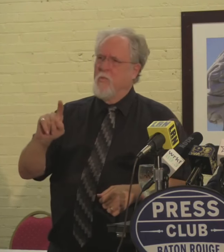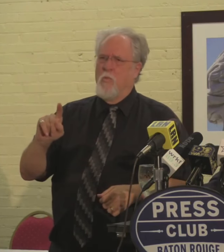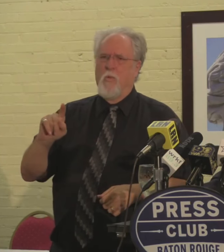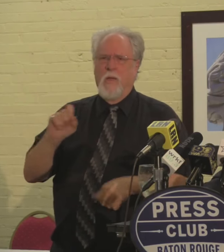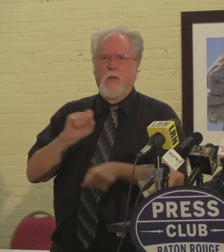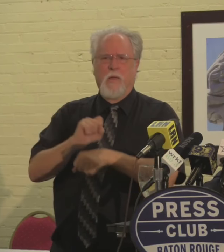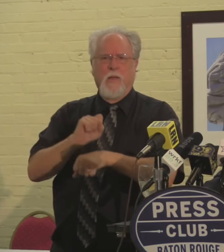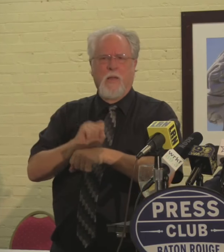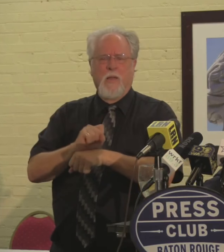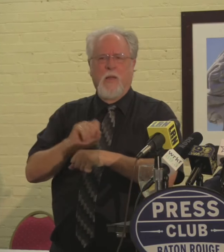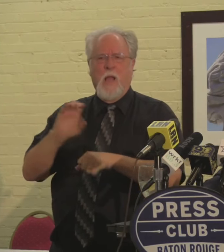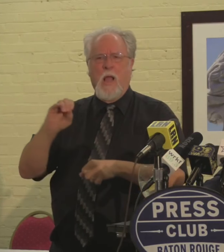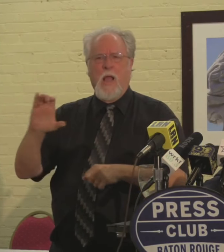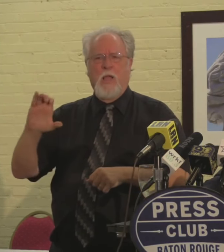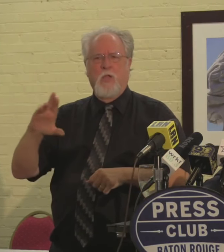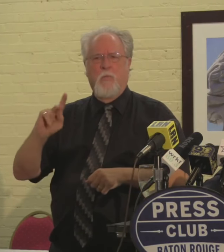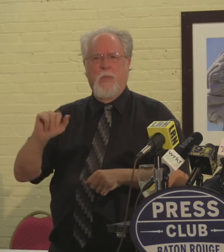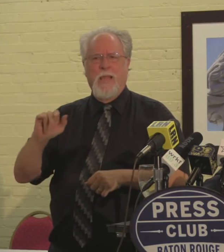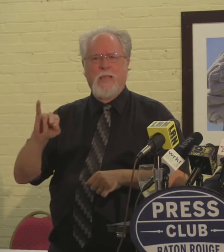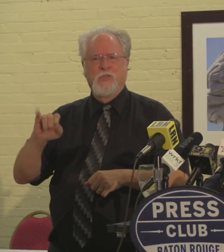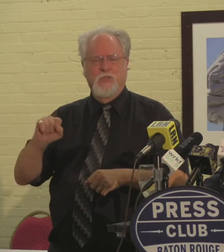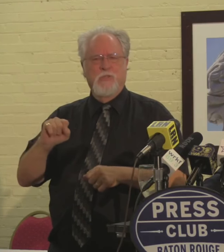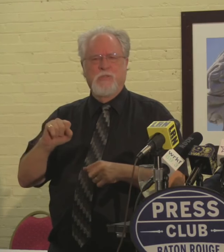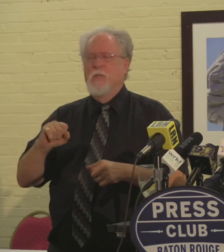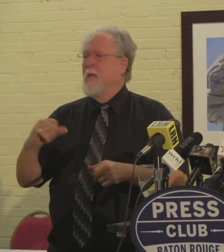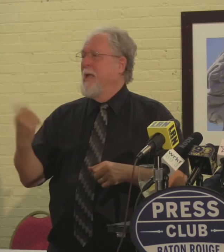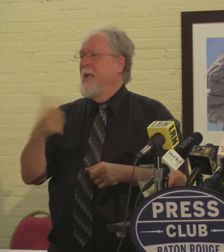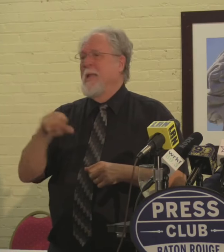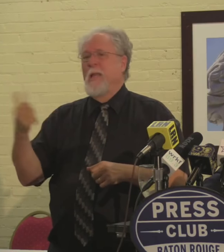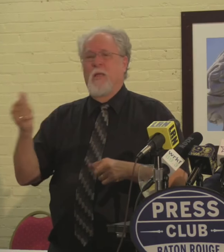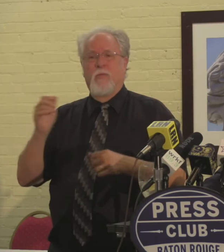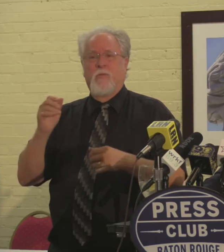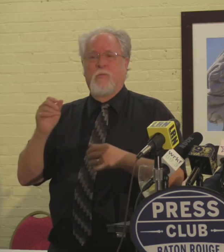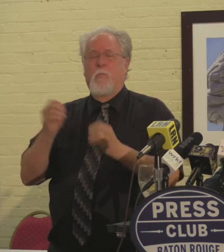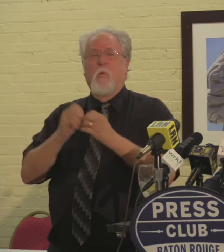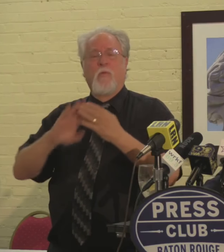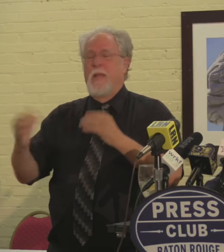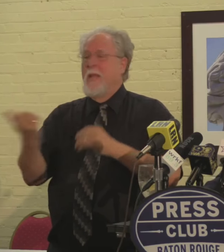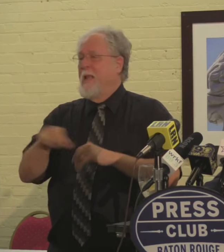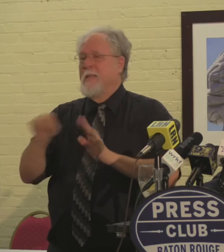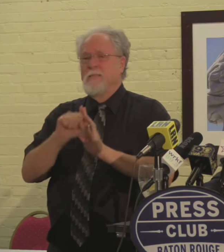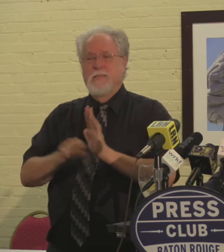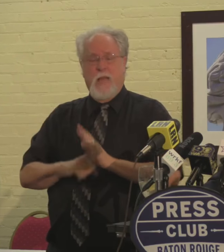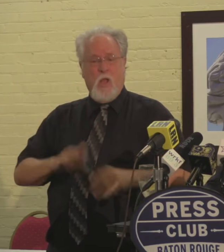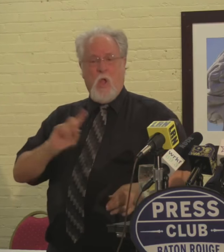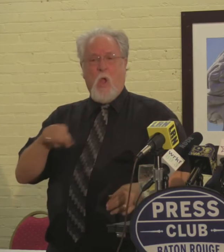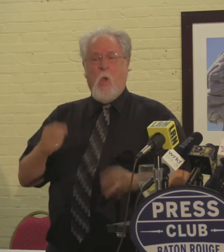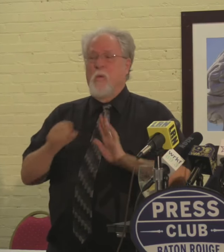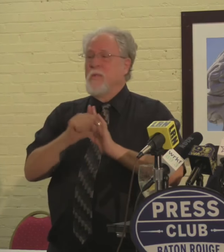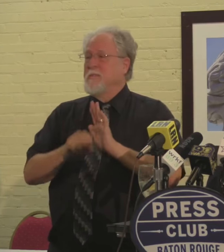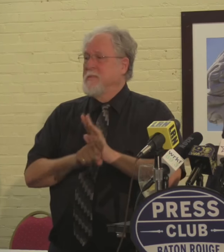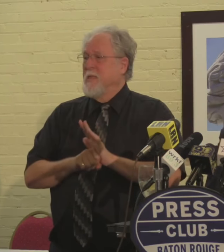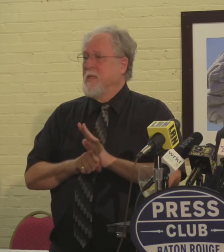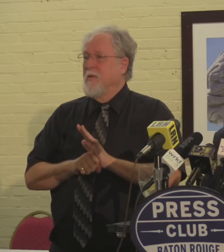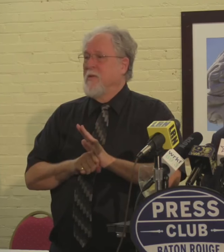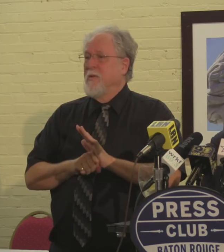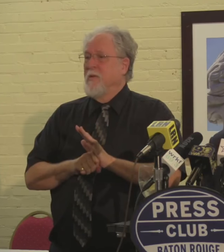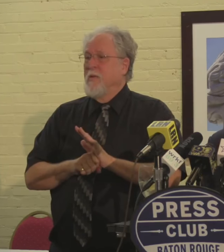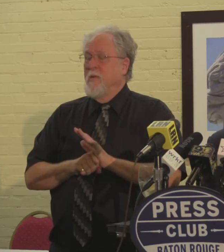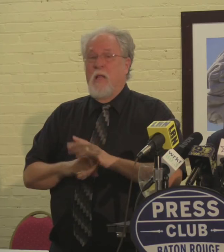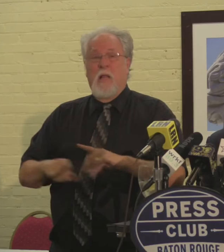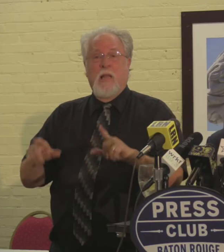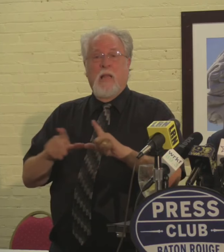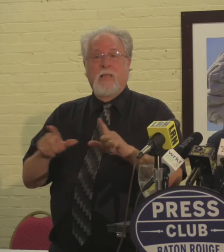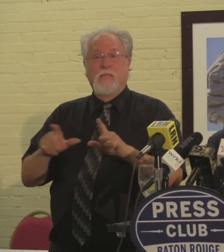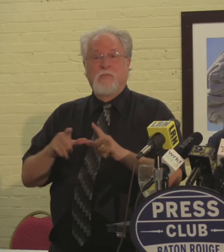occupations that are licensed by boards in Louisiana than any other state in the nation. I think we're the only state that